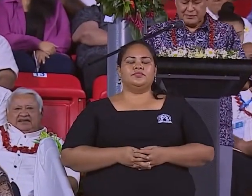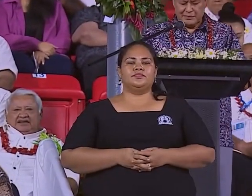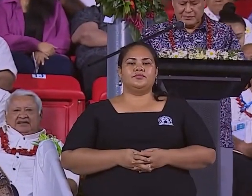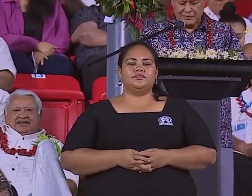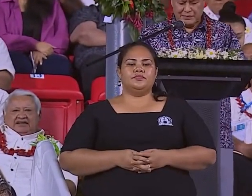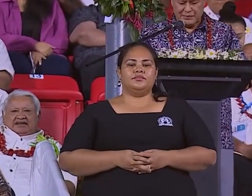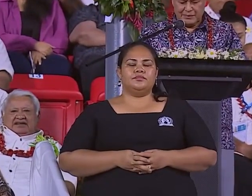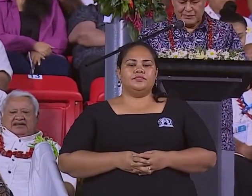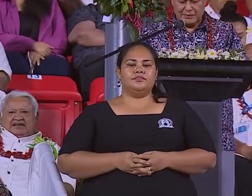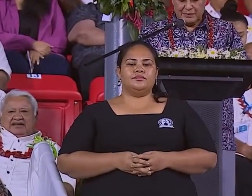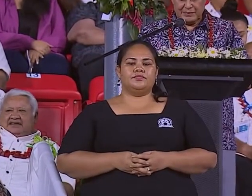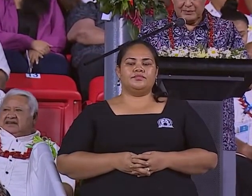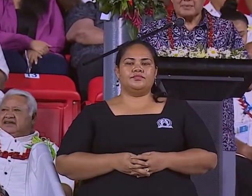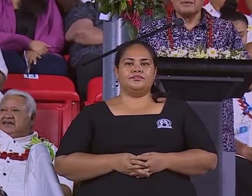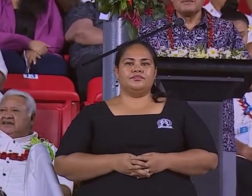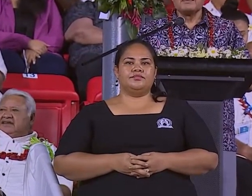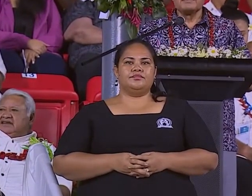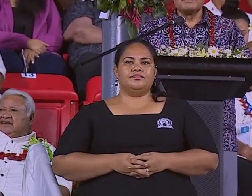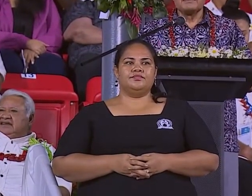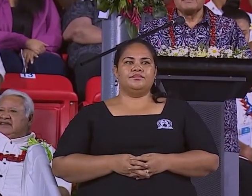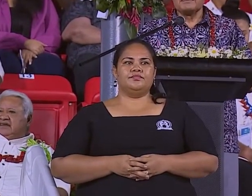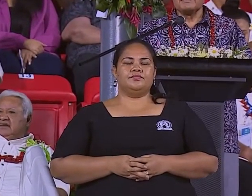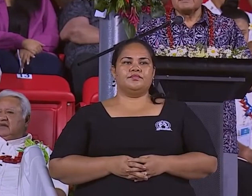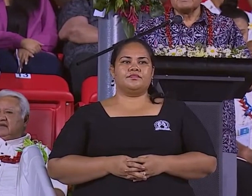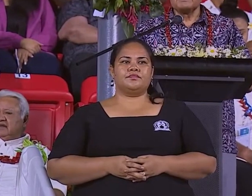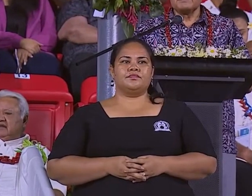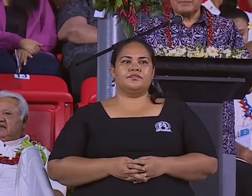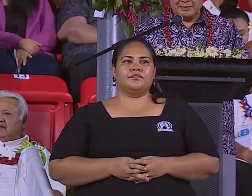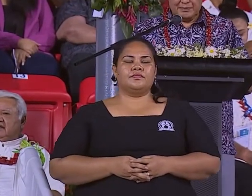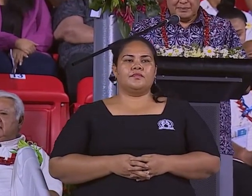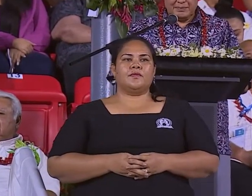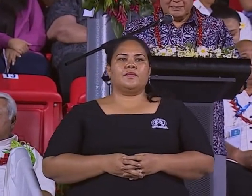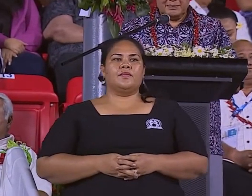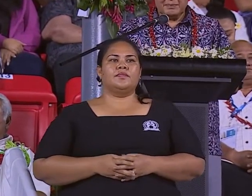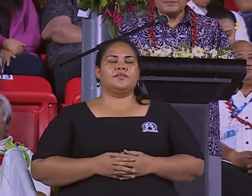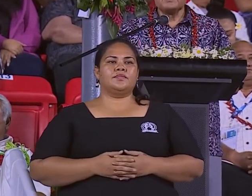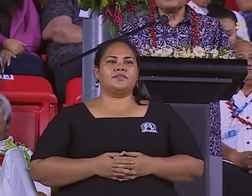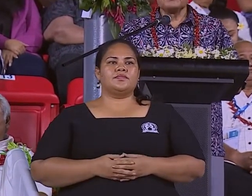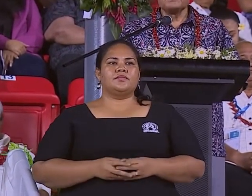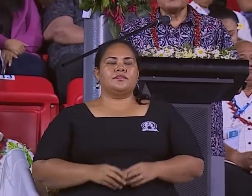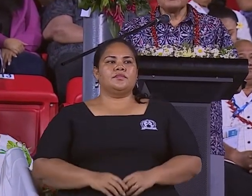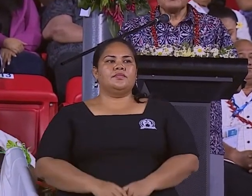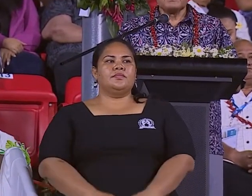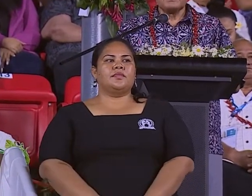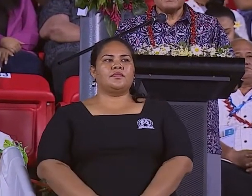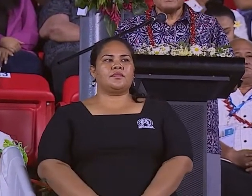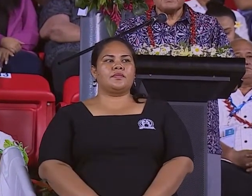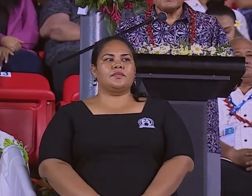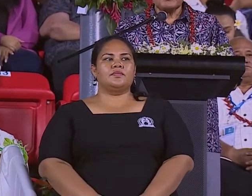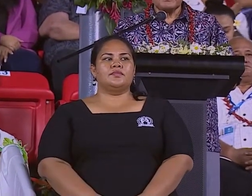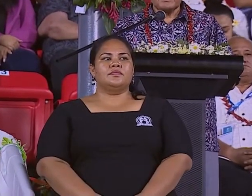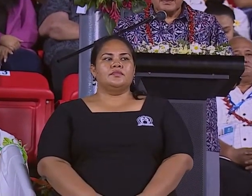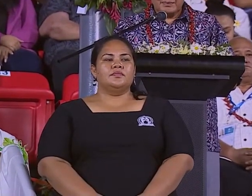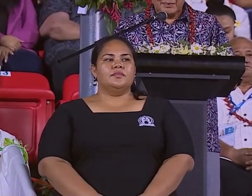Games 2019 open. Please welcome the head of state. We have His Highness Tuimalele Fano Valetua Swalaovi the second.